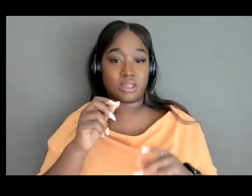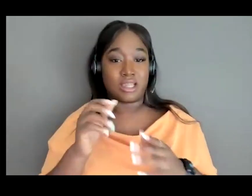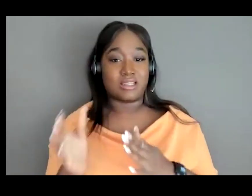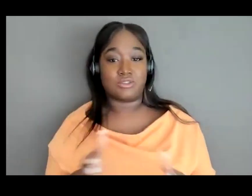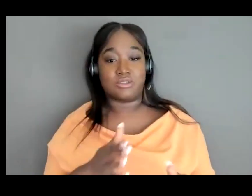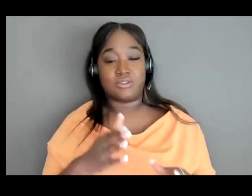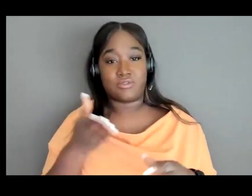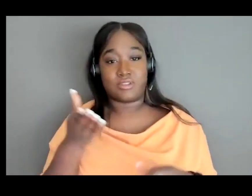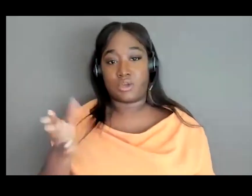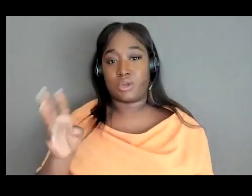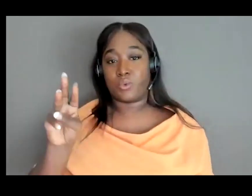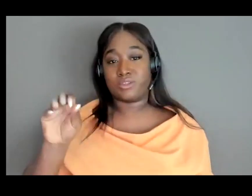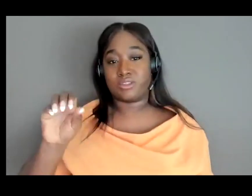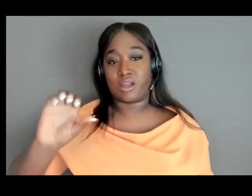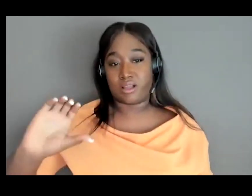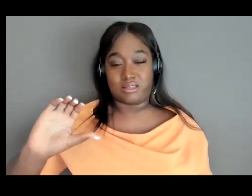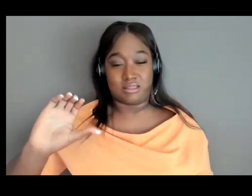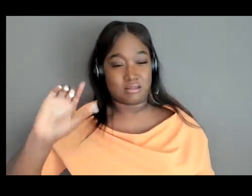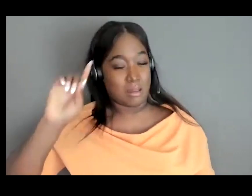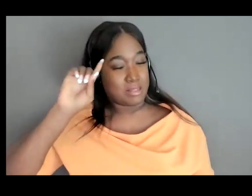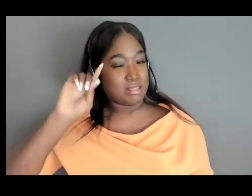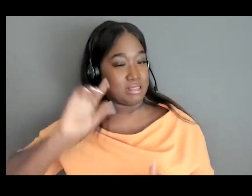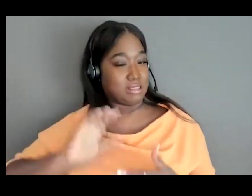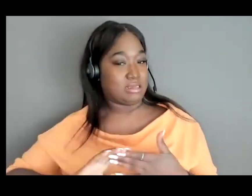believe. And